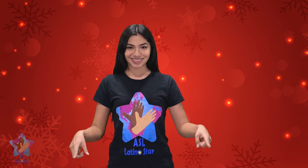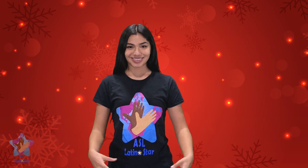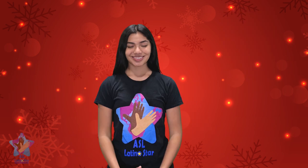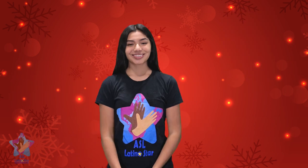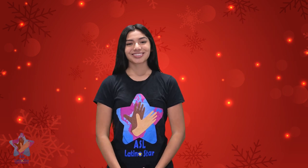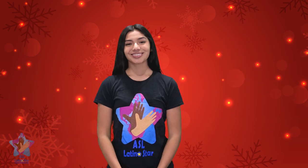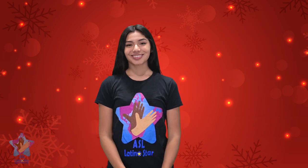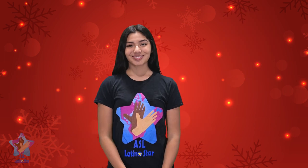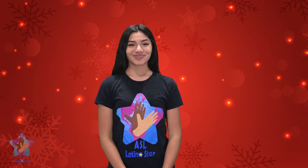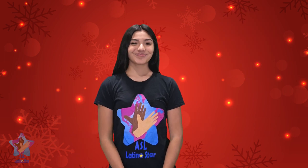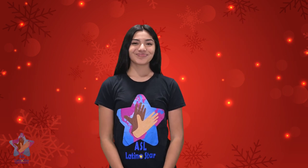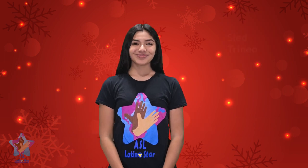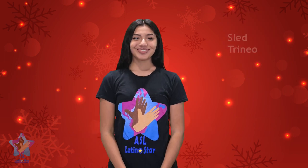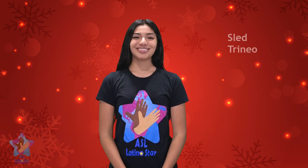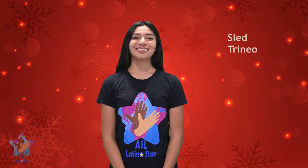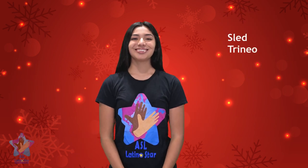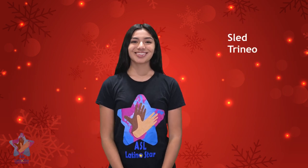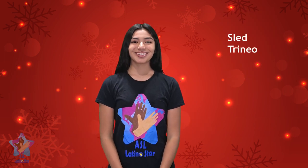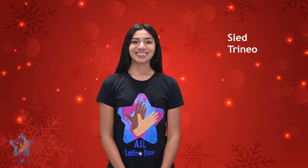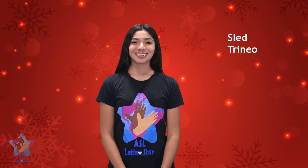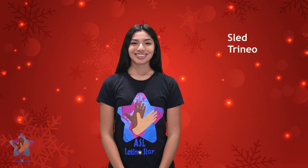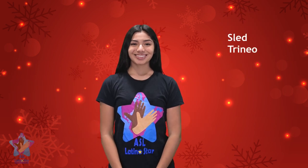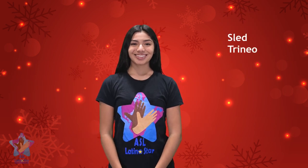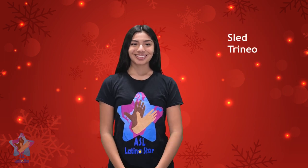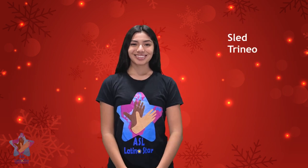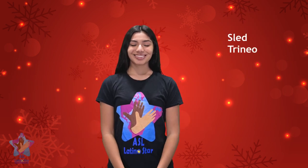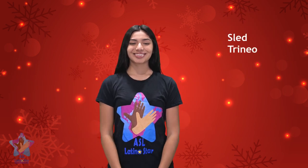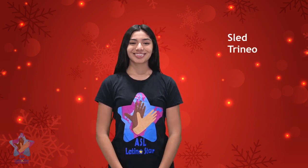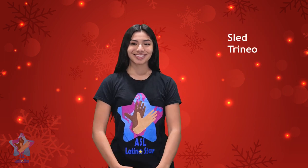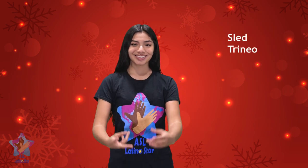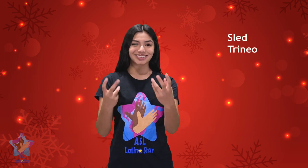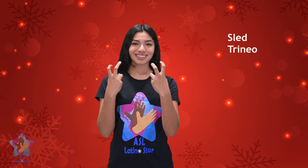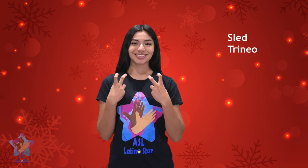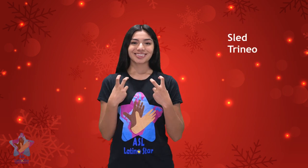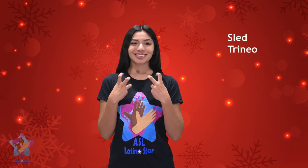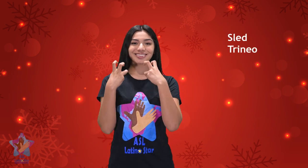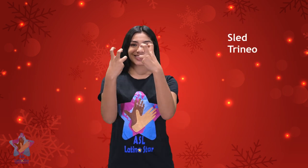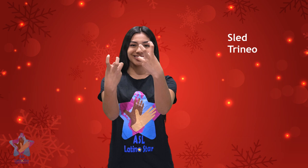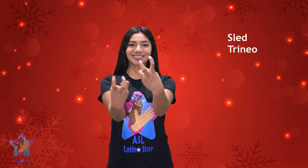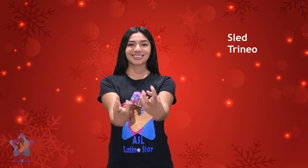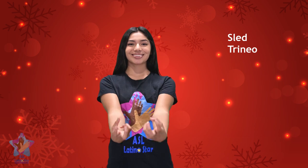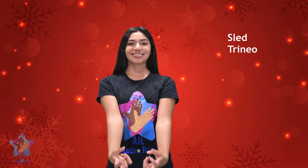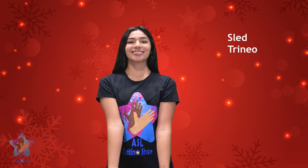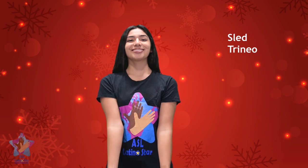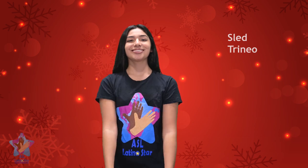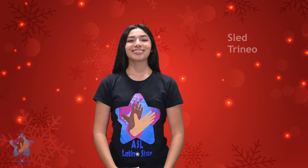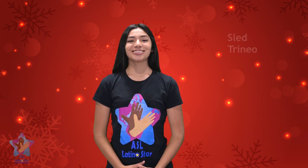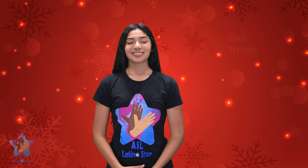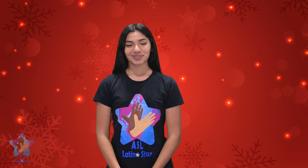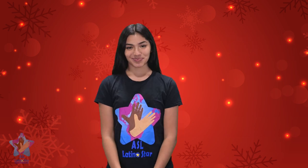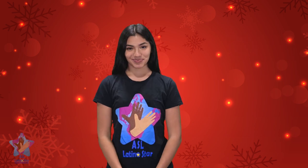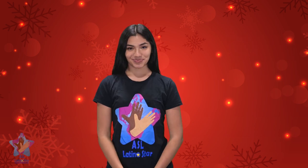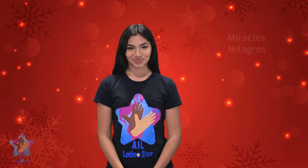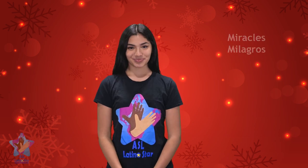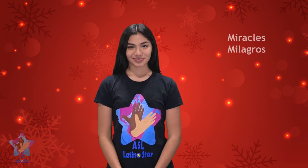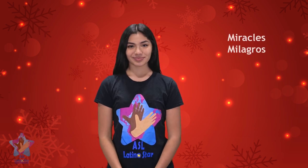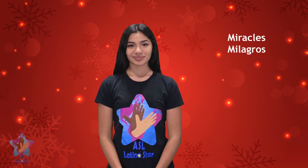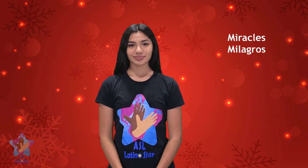Slee. Trineo. Trineo. Miracle.